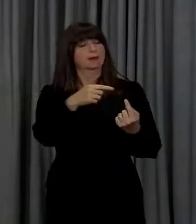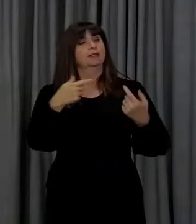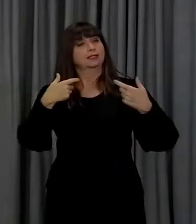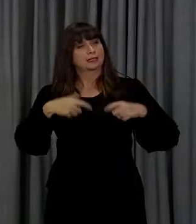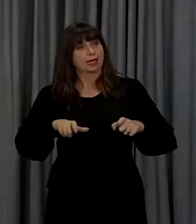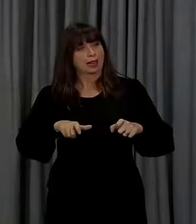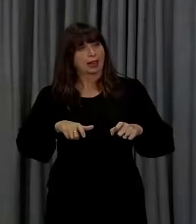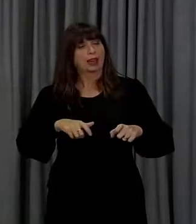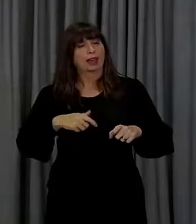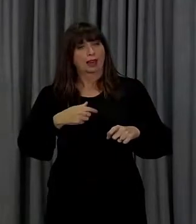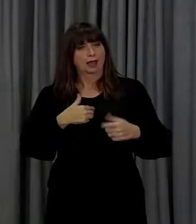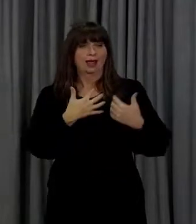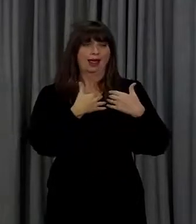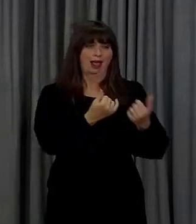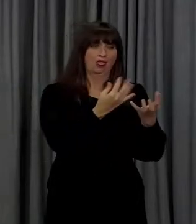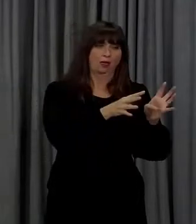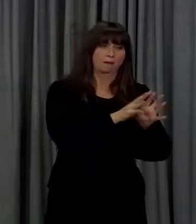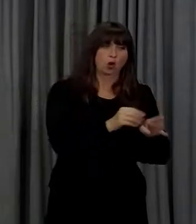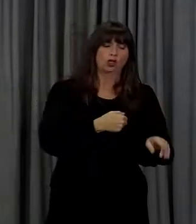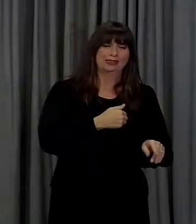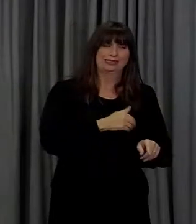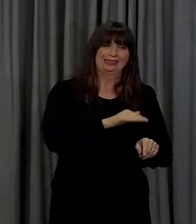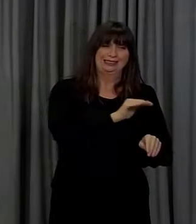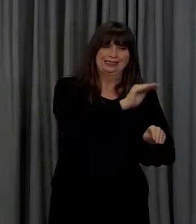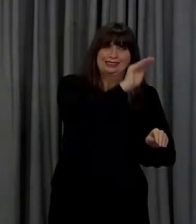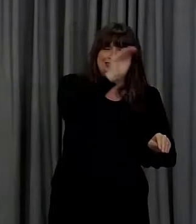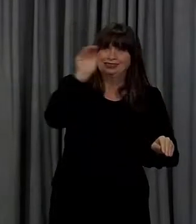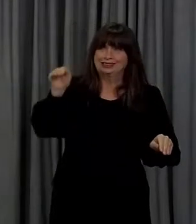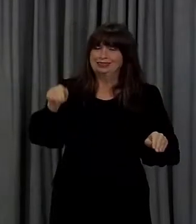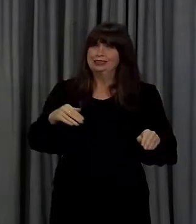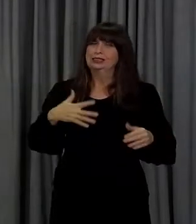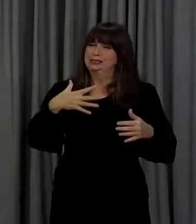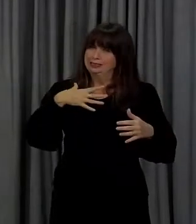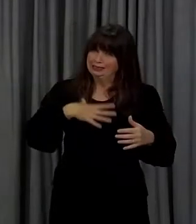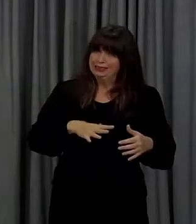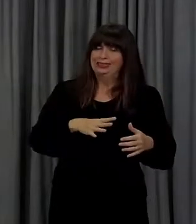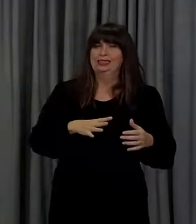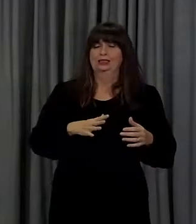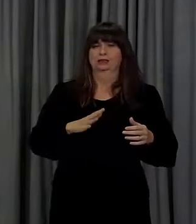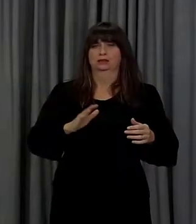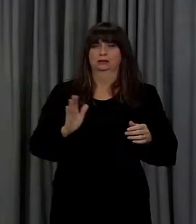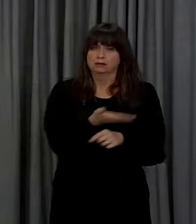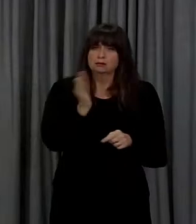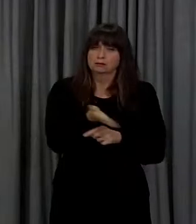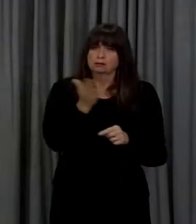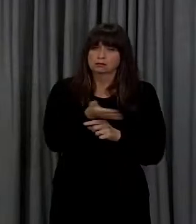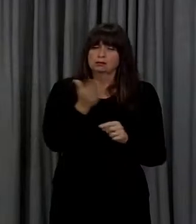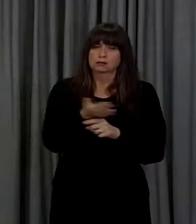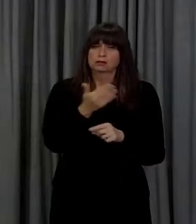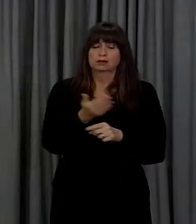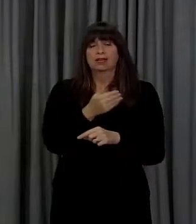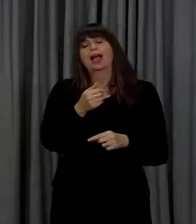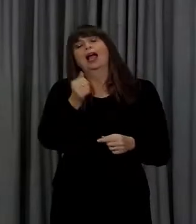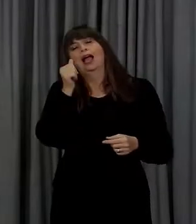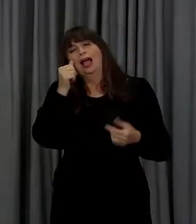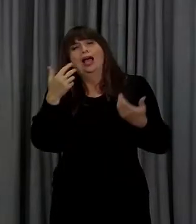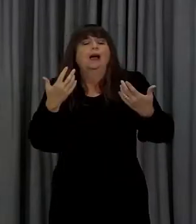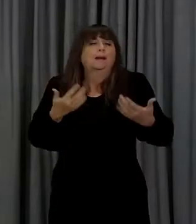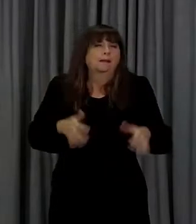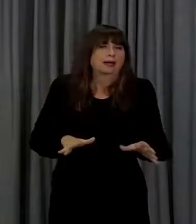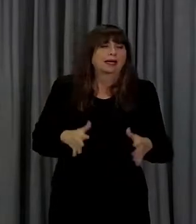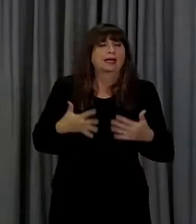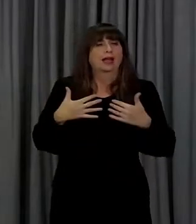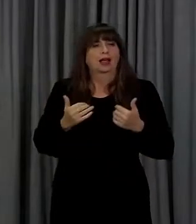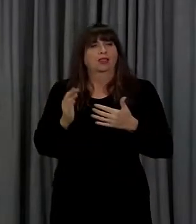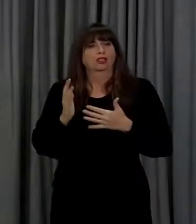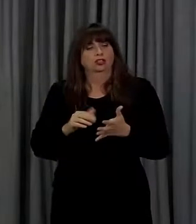lot of pressure on health boards to try and make sure that they reach those targets. Obviously, there have been additional pressures on the